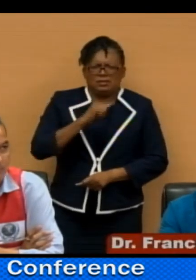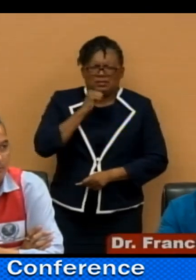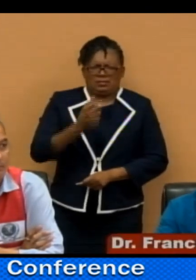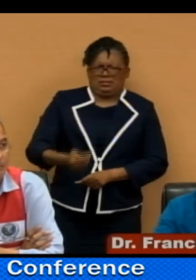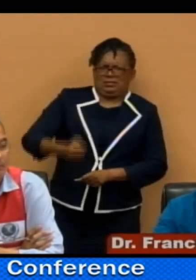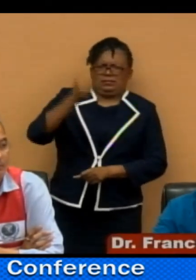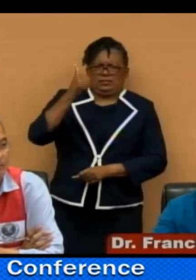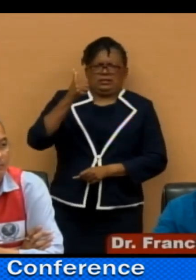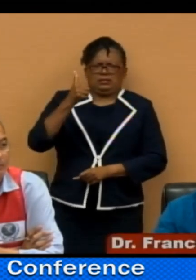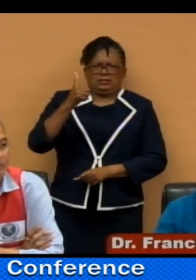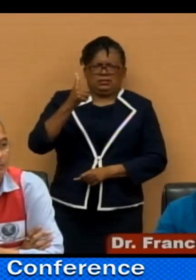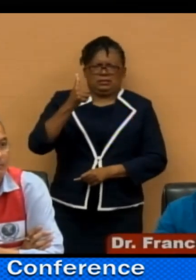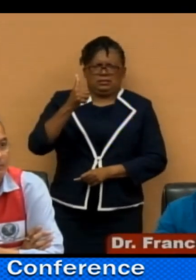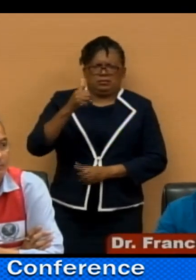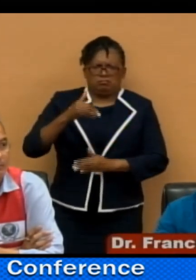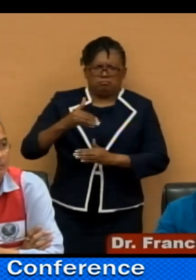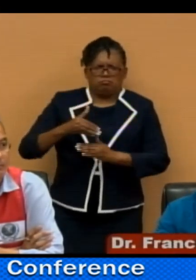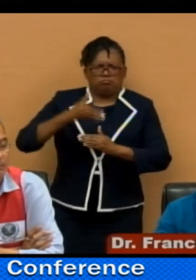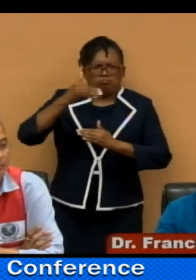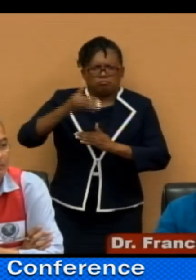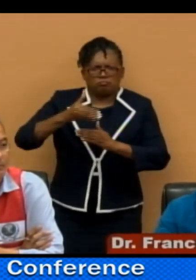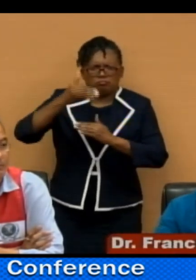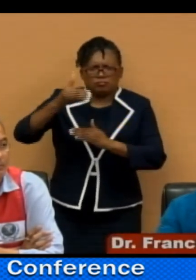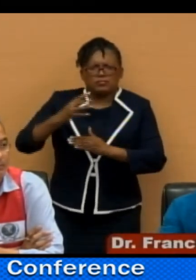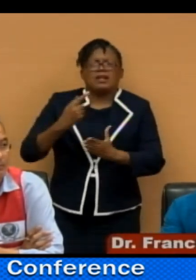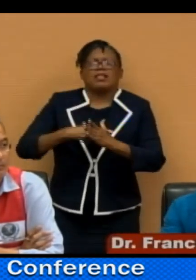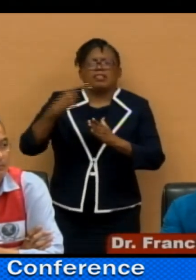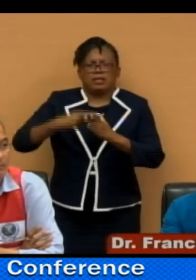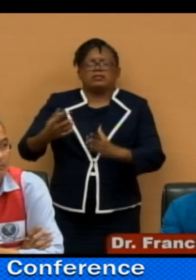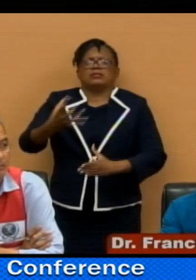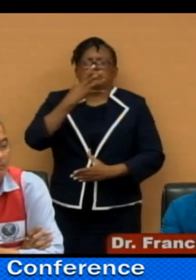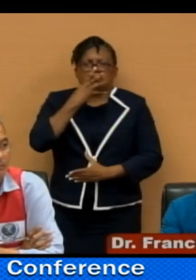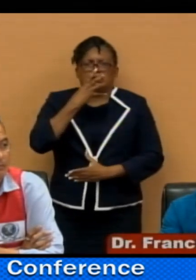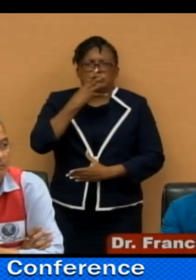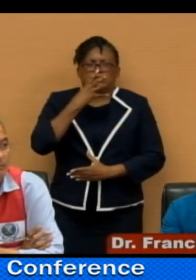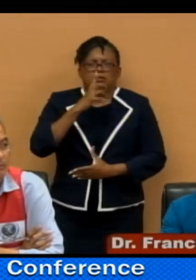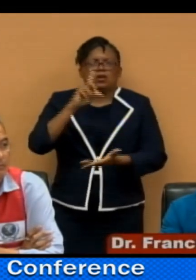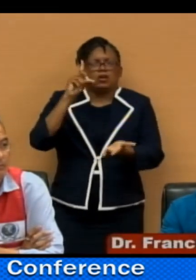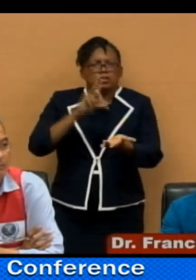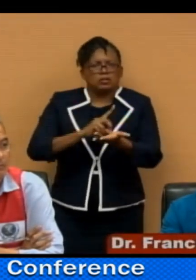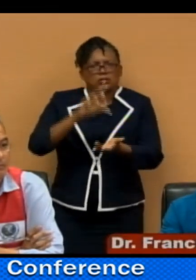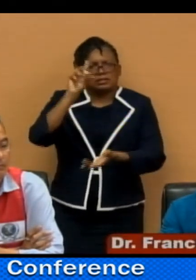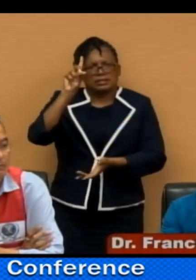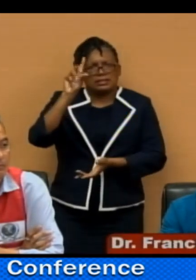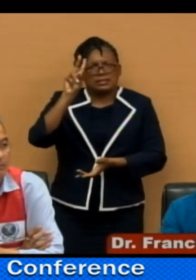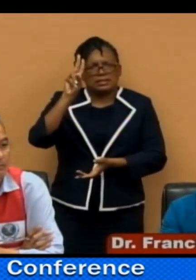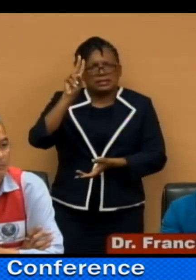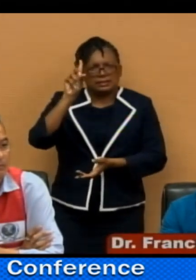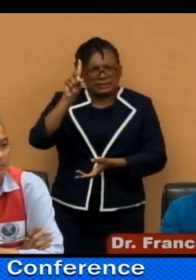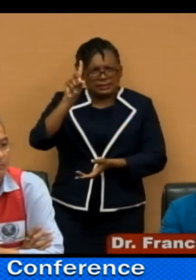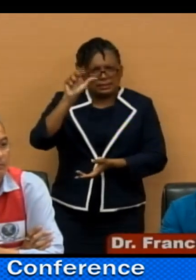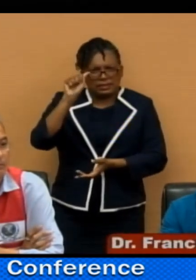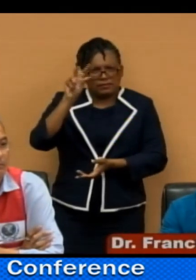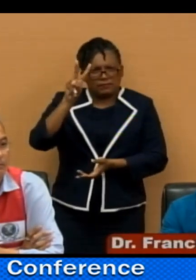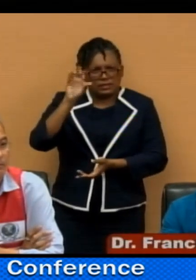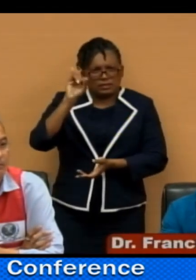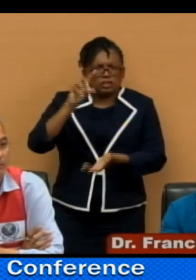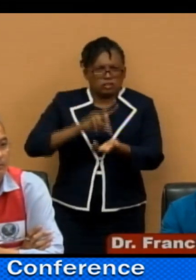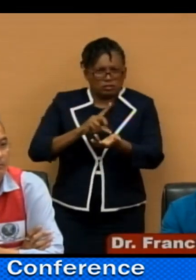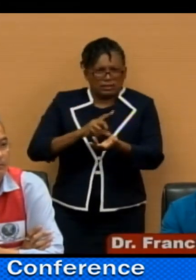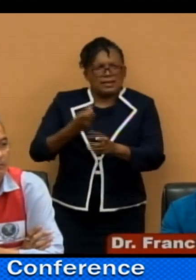for that person to get to the point where they need ventilators. Dr. Davis has very clear instructions. Anyone that is sick enough